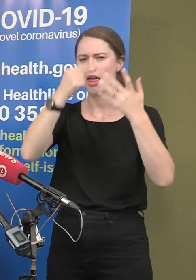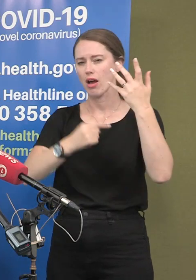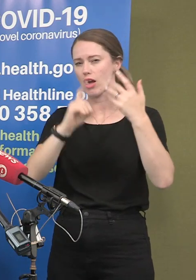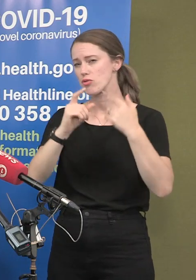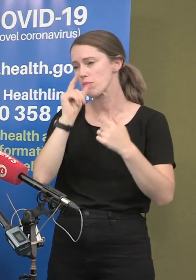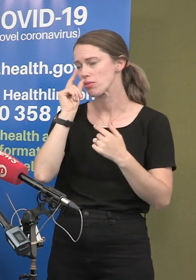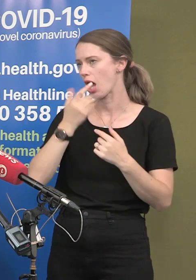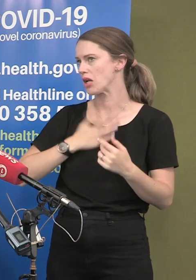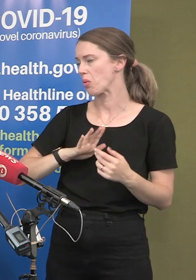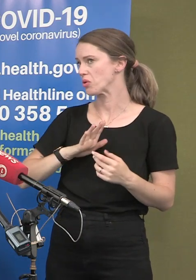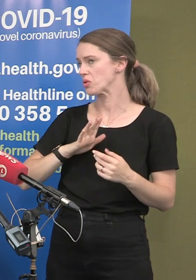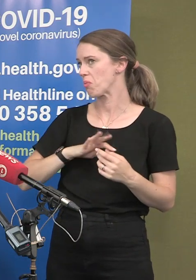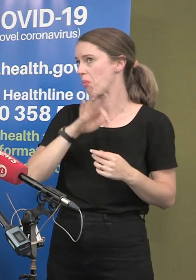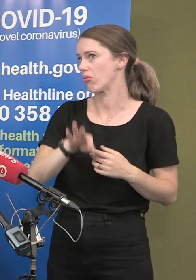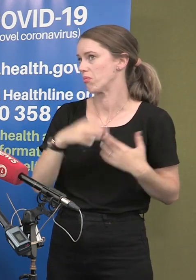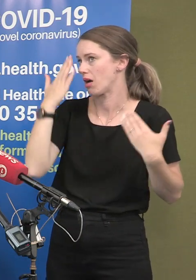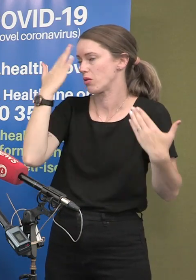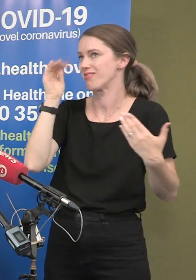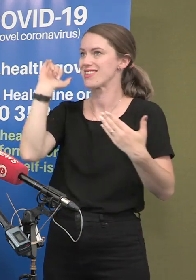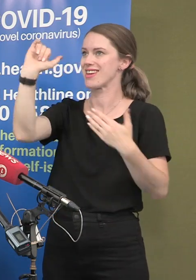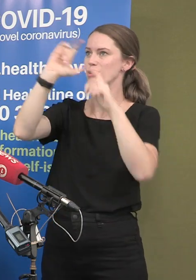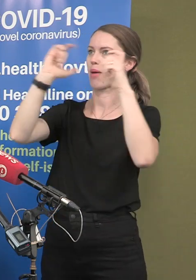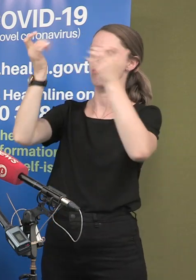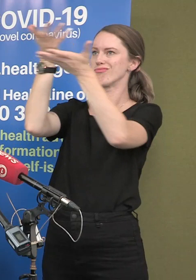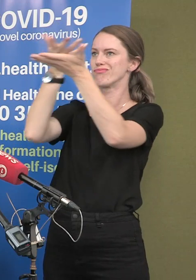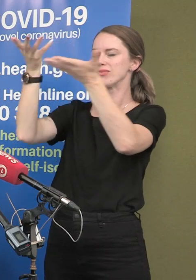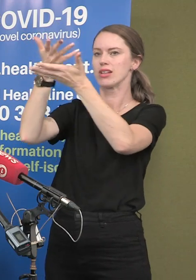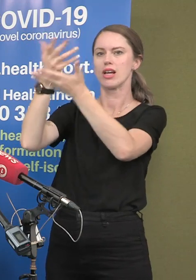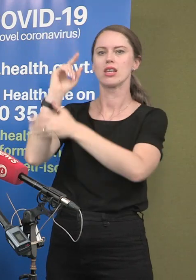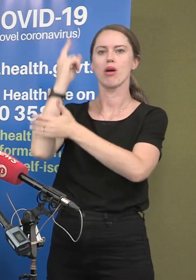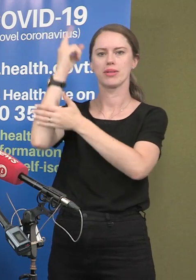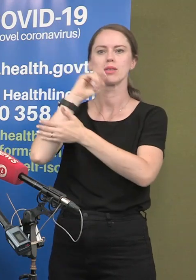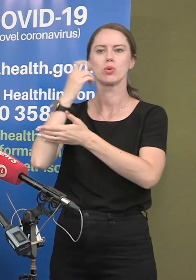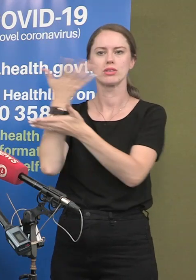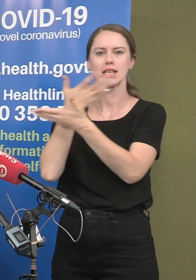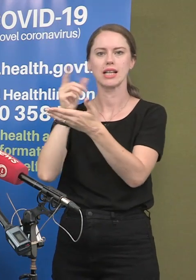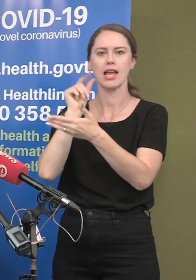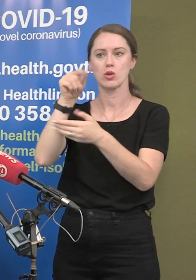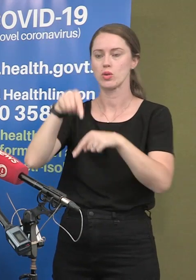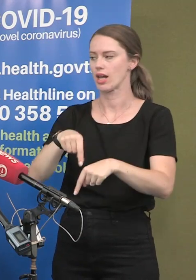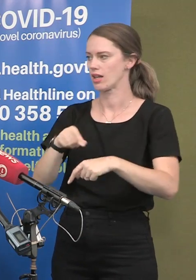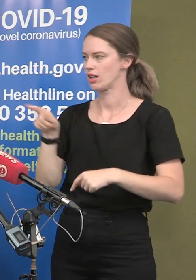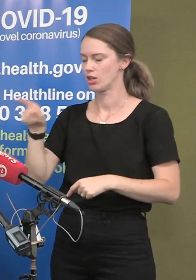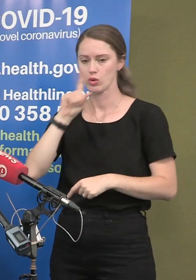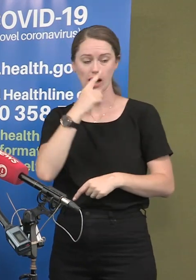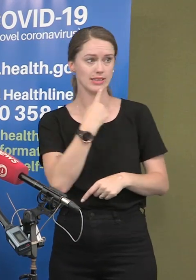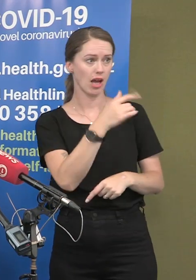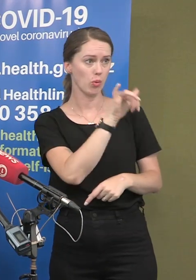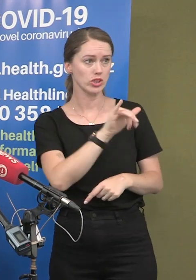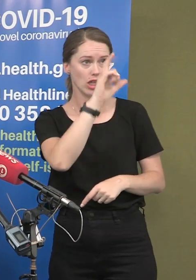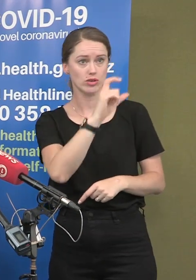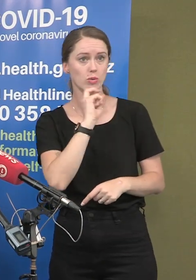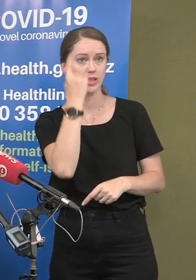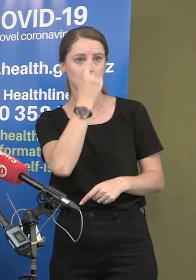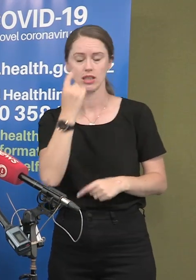restrictions. So I don't want to preempt their discussion or decisions, and I'm sure the Prime Minister will talk to that later today. So you won't say which countries are being